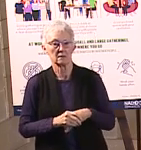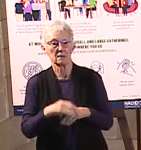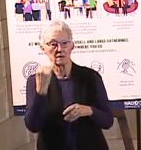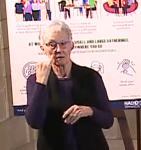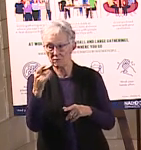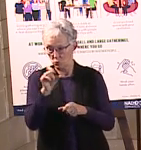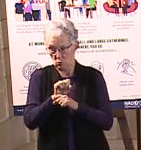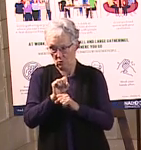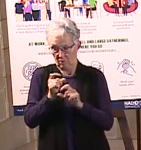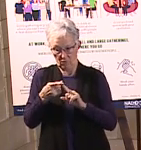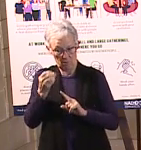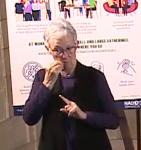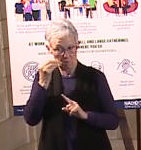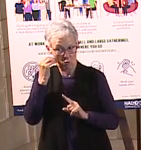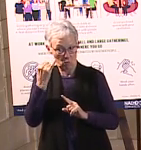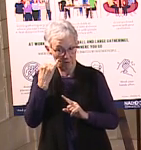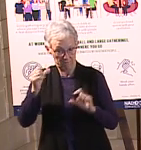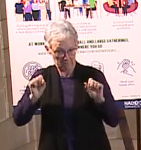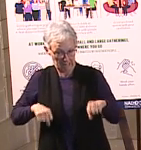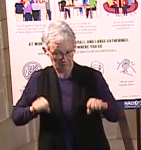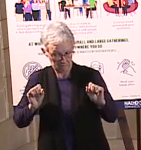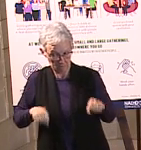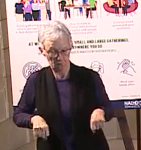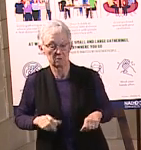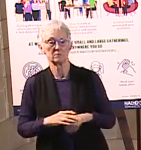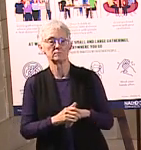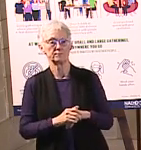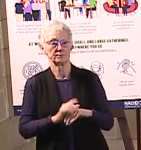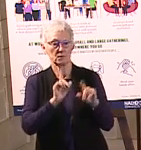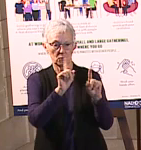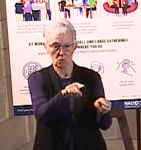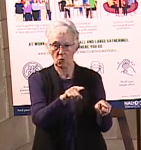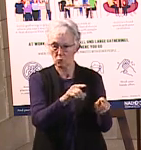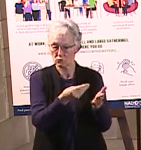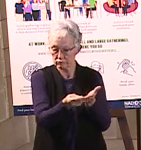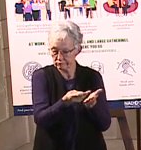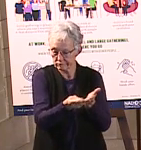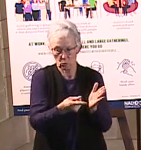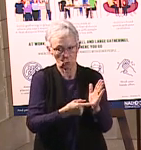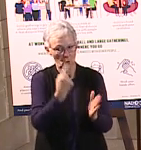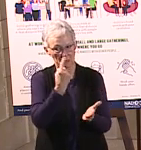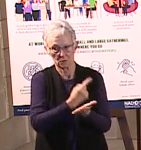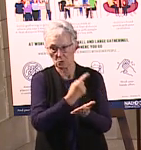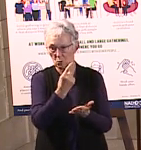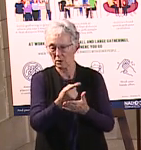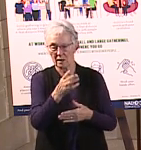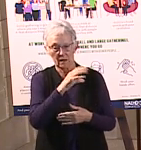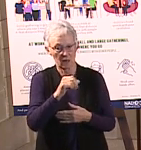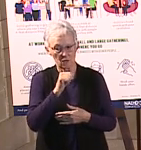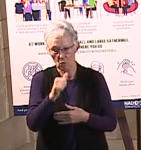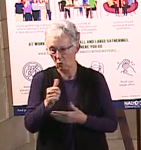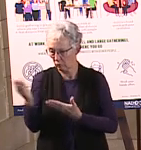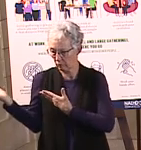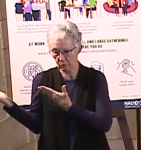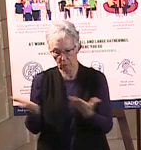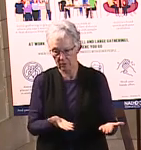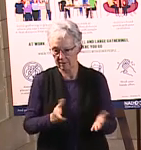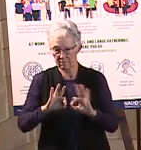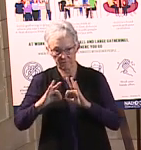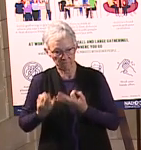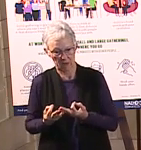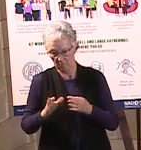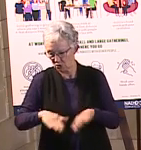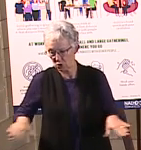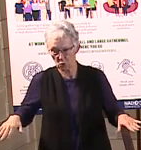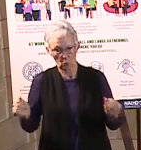week, only by yourself. Don't take the whole kids. That's going to be especially important as we approach Christmas season. So again, we want to basically remember that